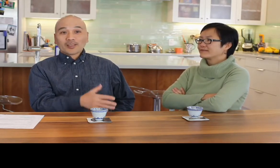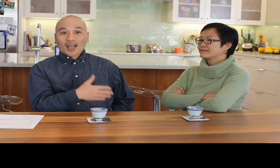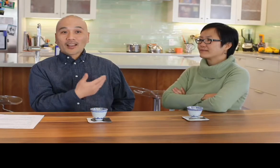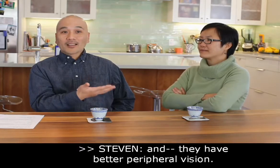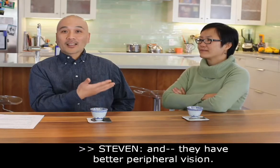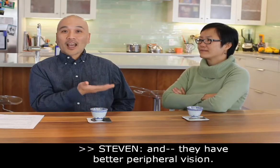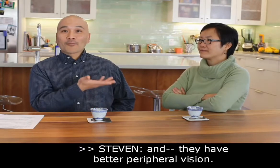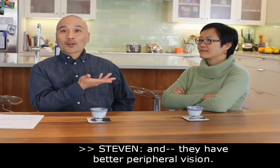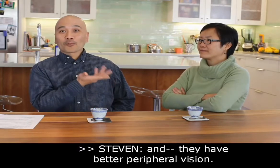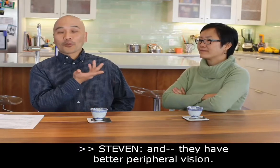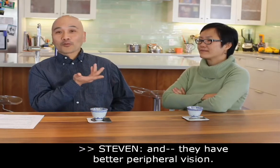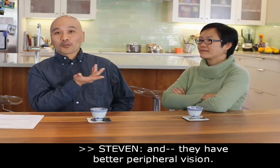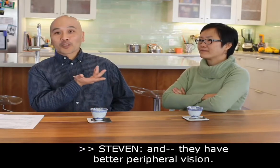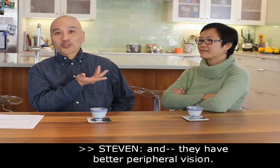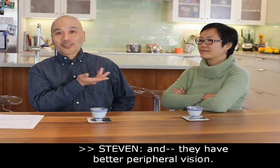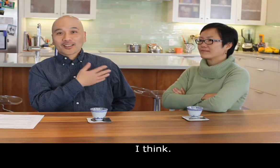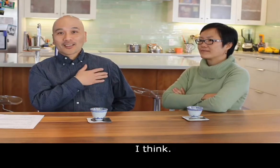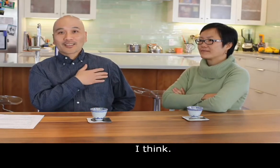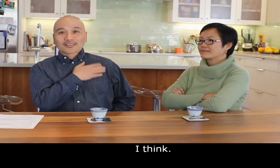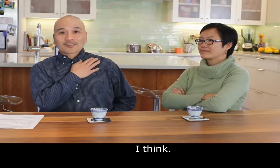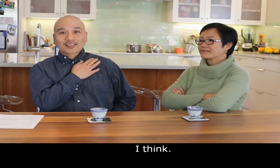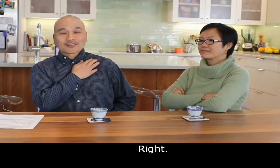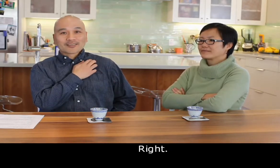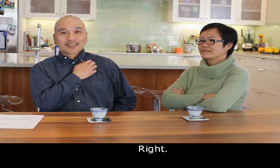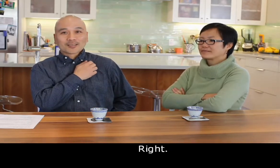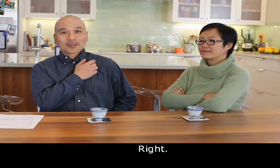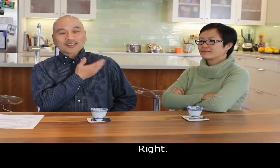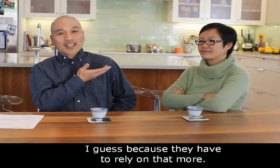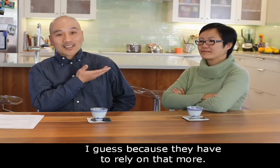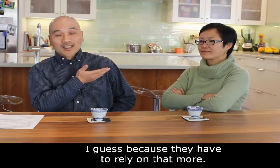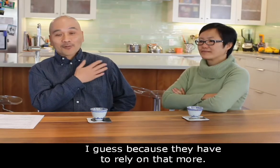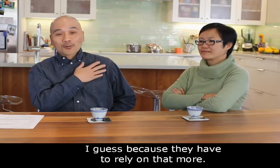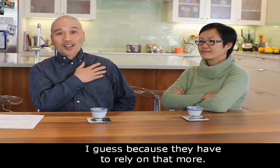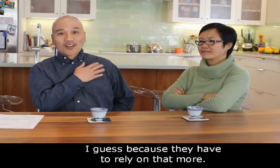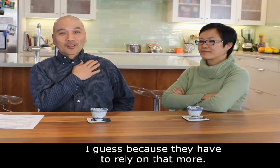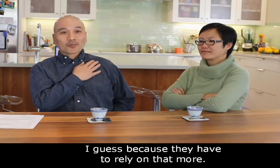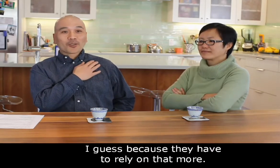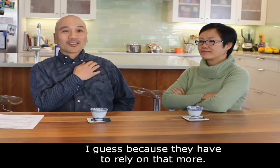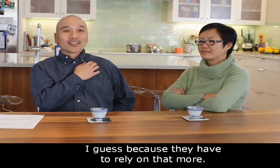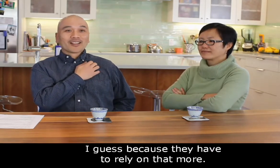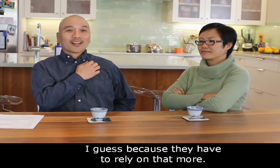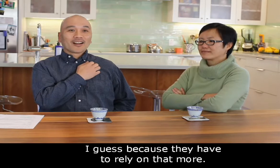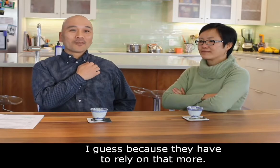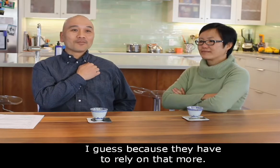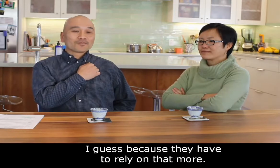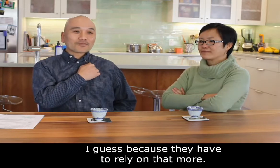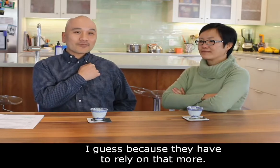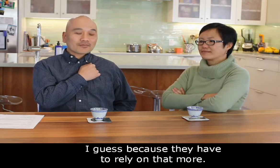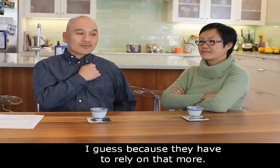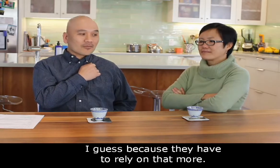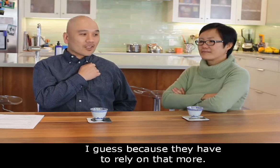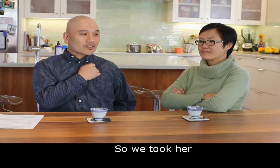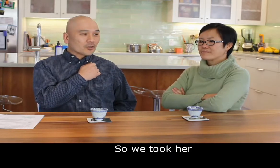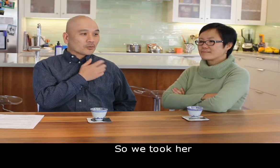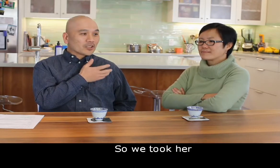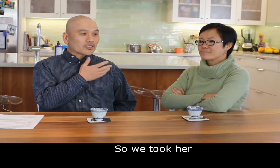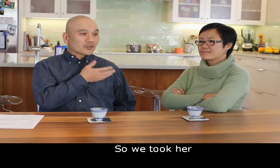and they have better peripheral vision, I think, right? Because I guess they have to rely on it more. So we took